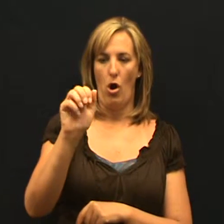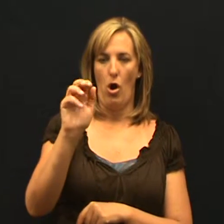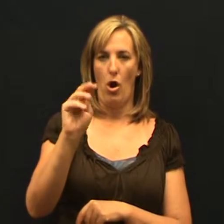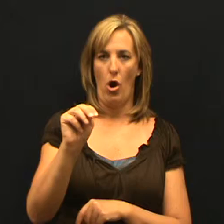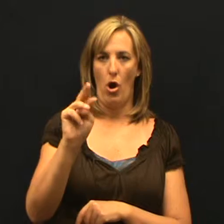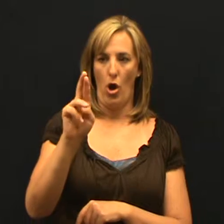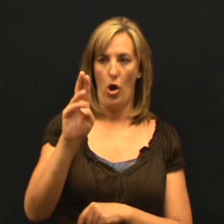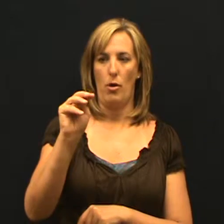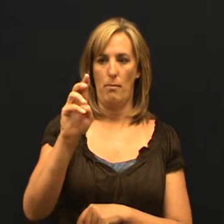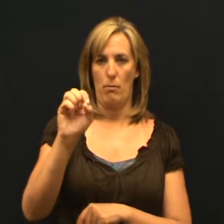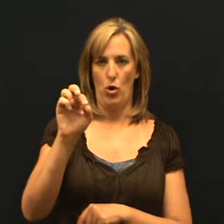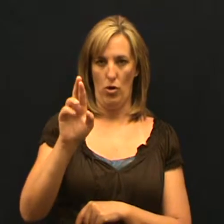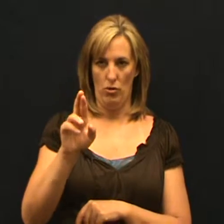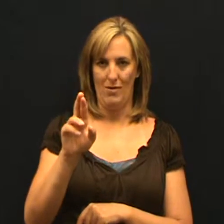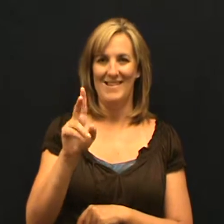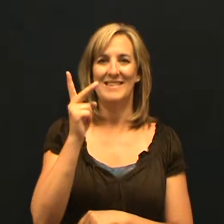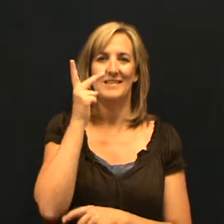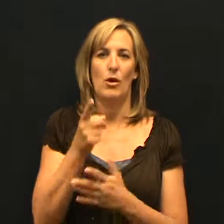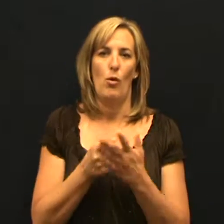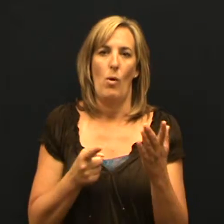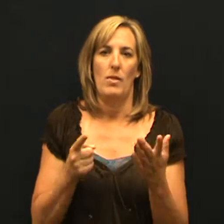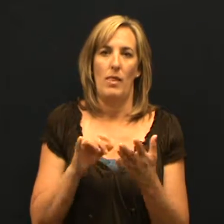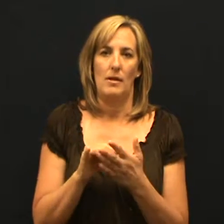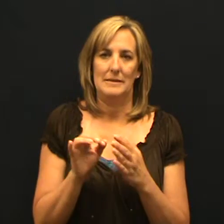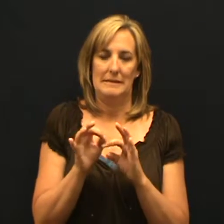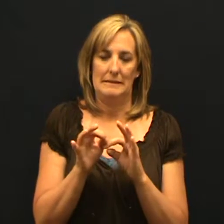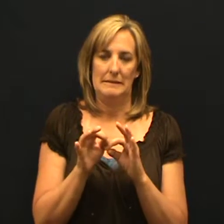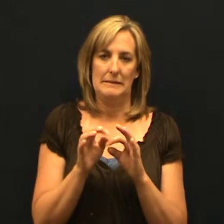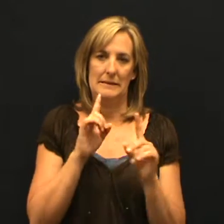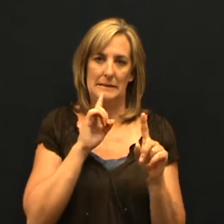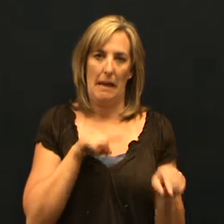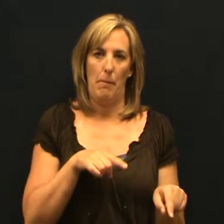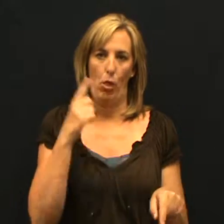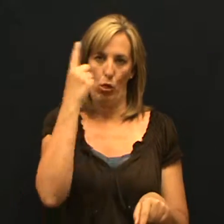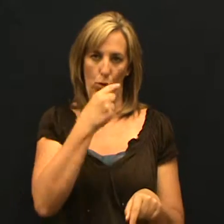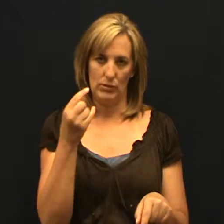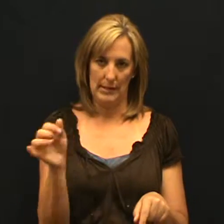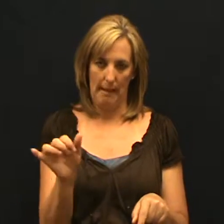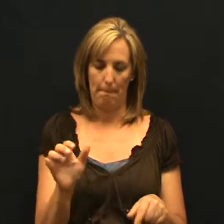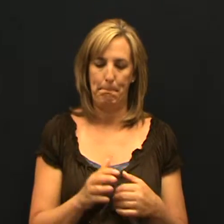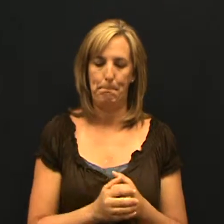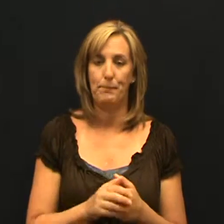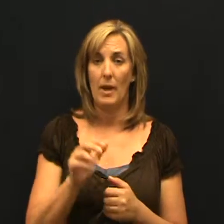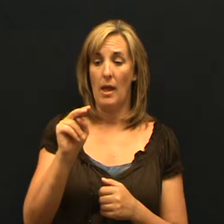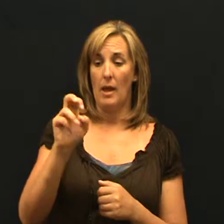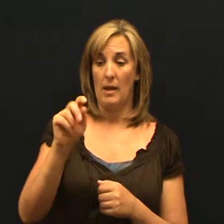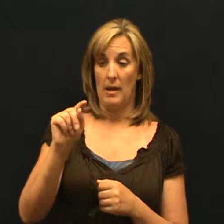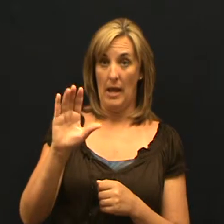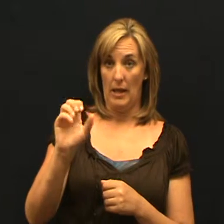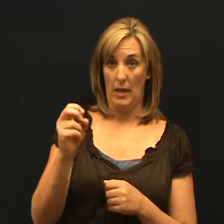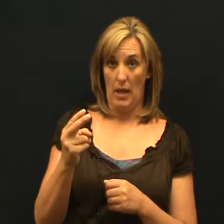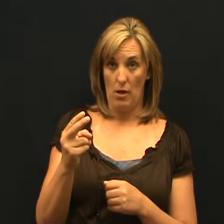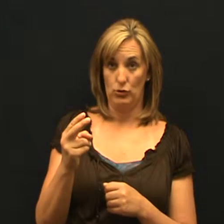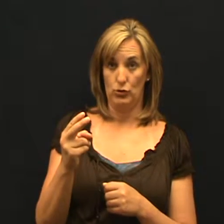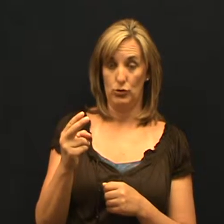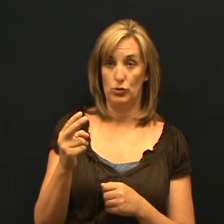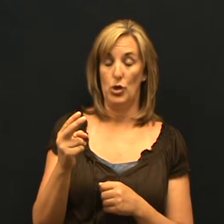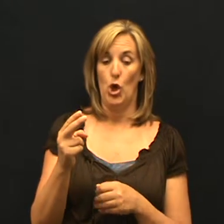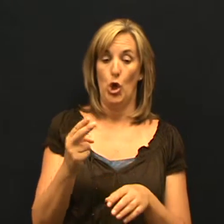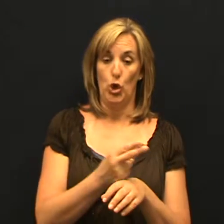really basic statement would look like. So the first line, net cash provided or used by operating activities, and you can see